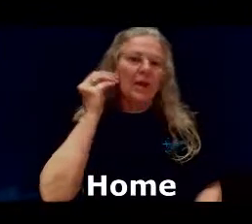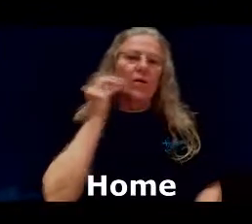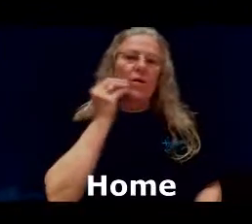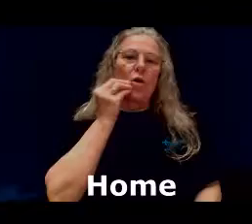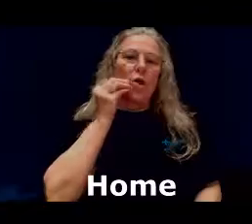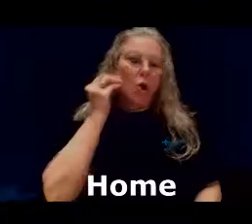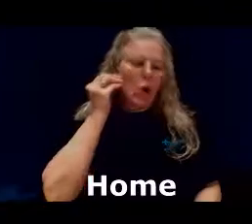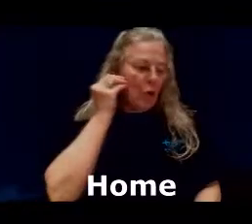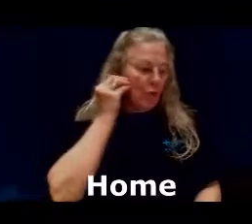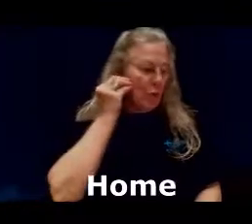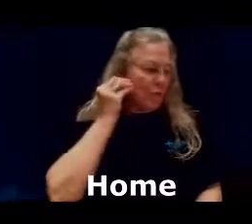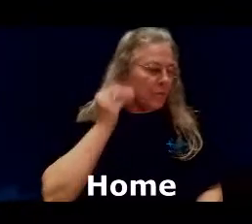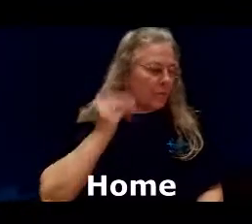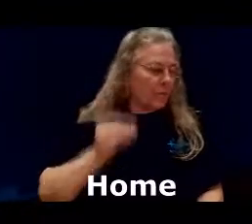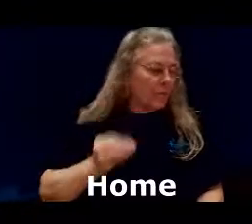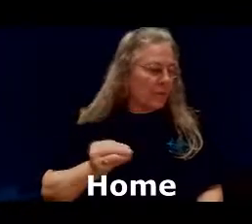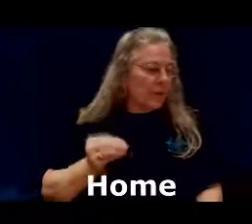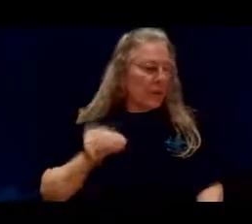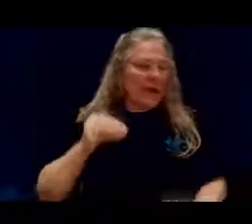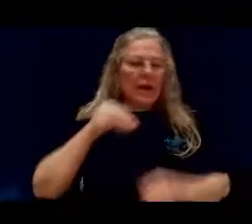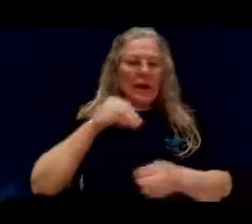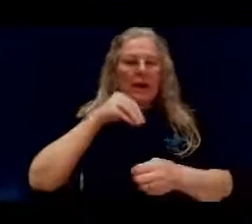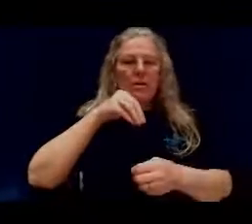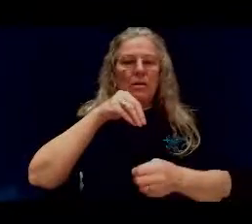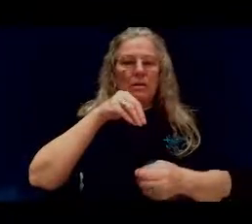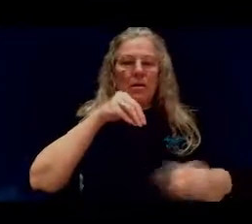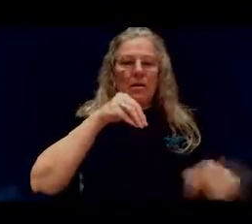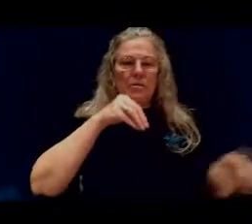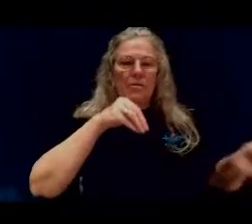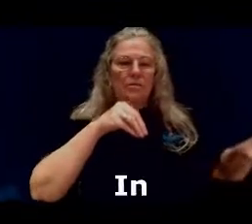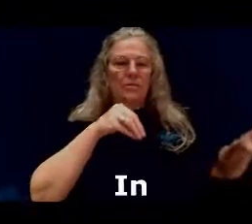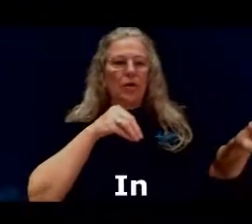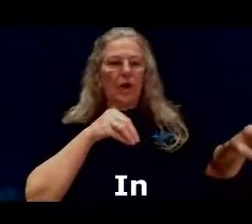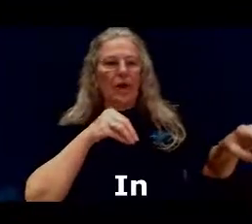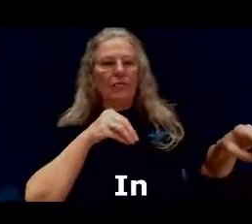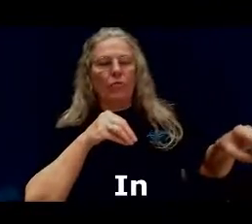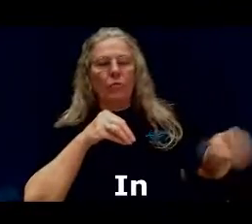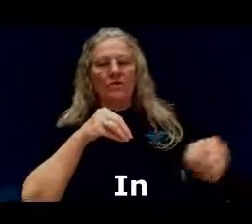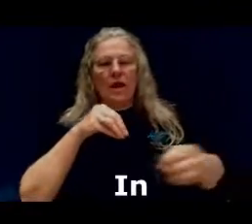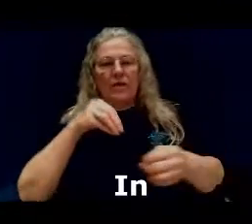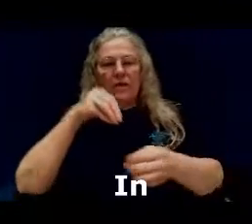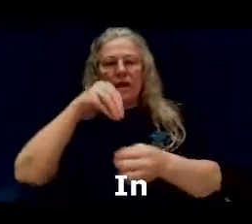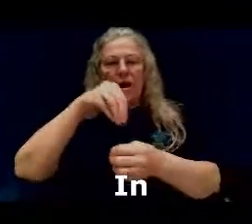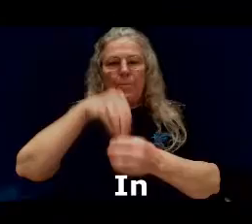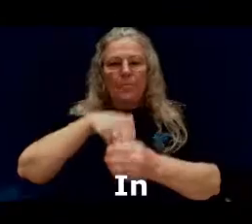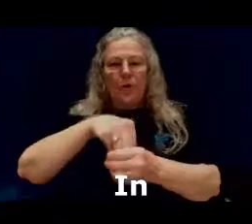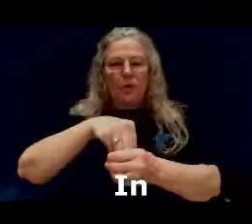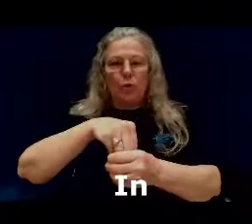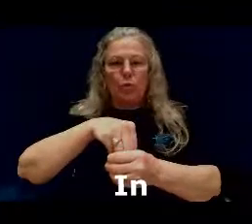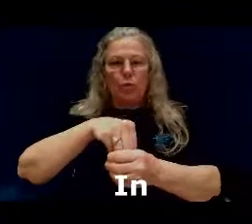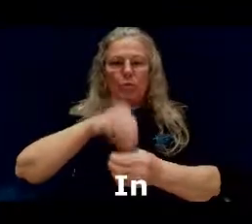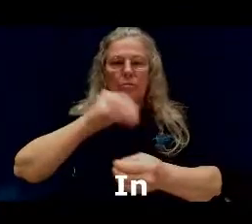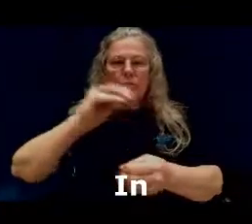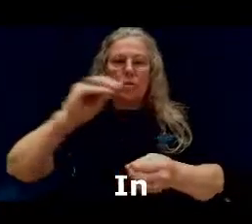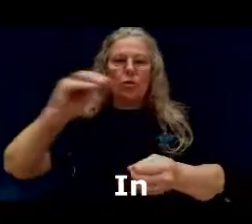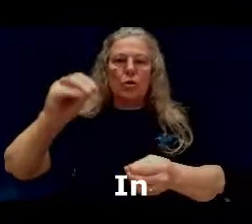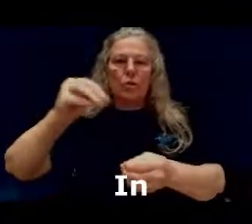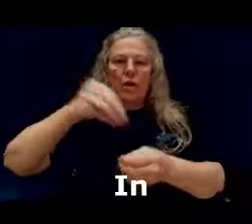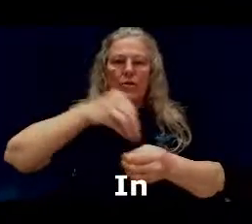ear. Home. In, your hand forms kind of a cup and you put your other